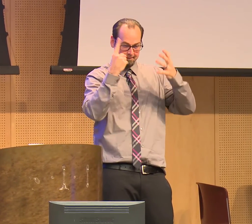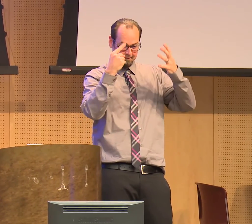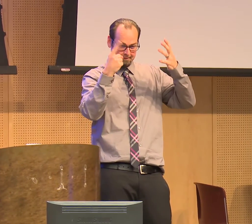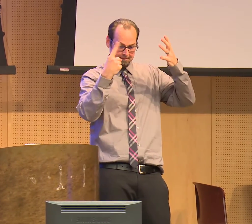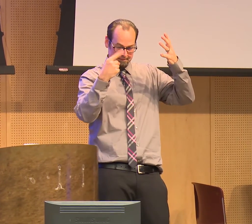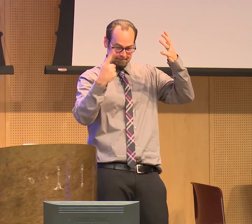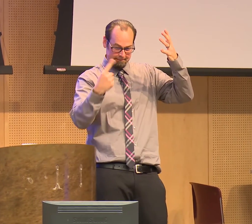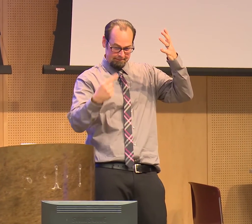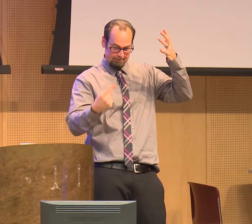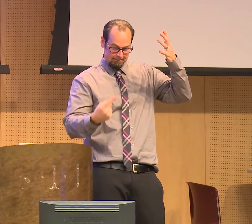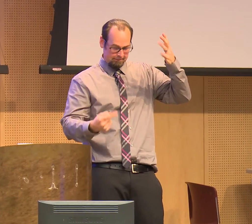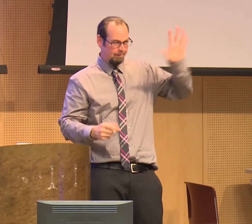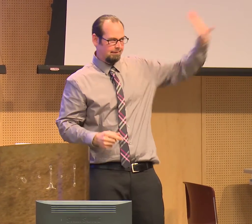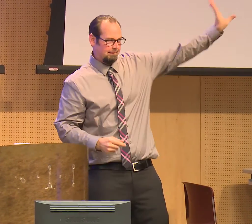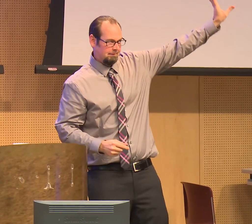He would train me different things.